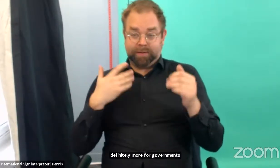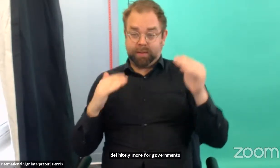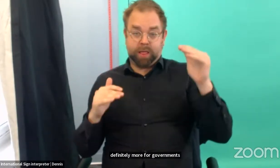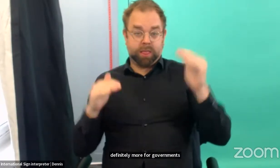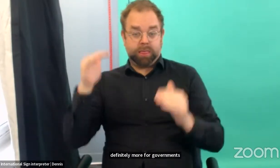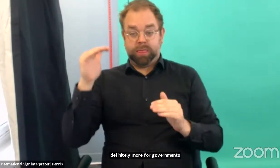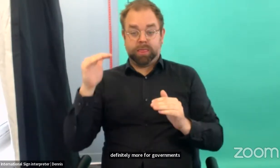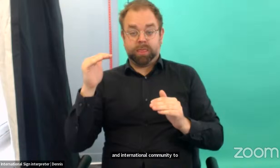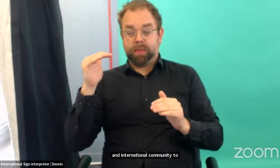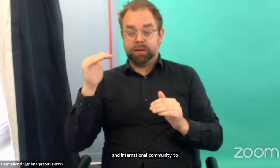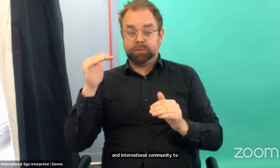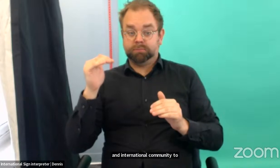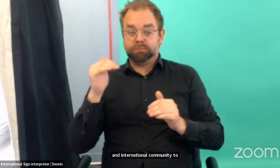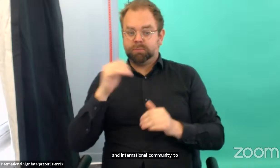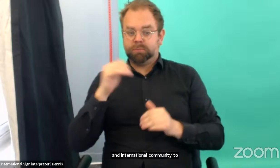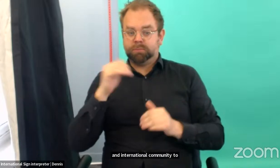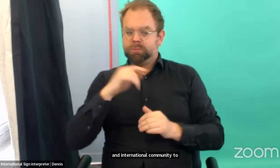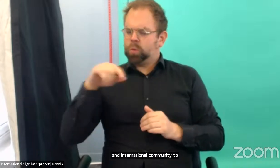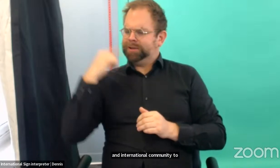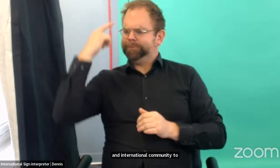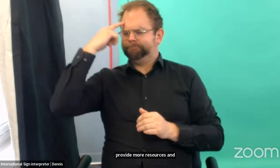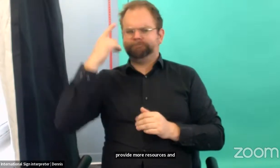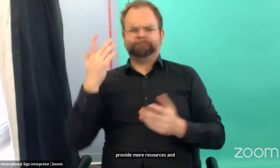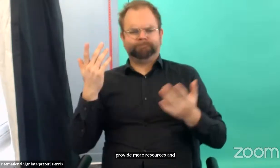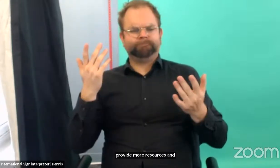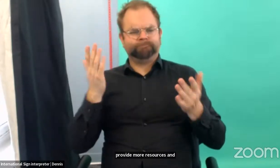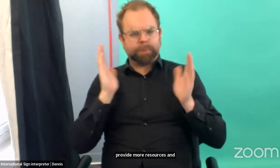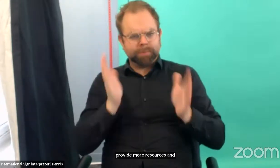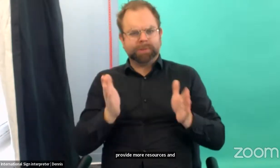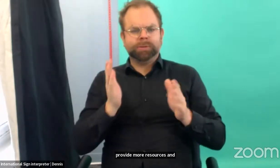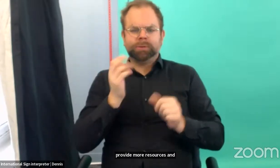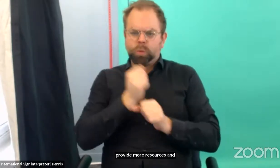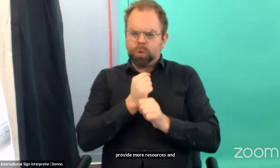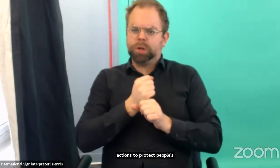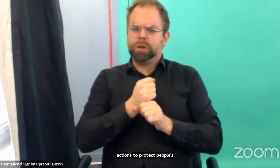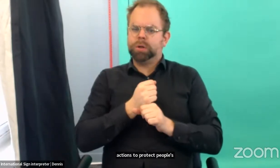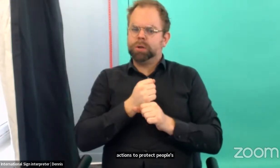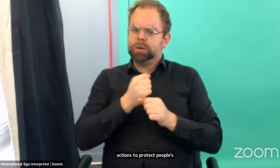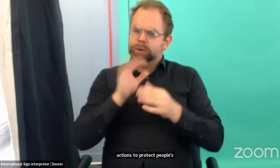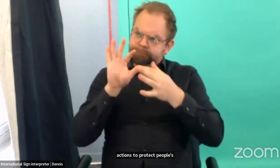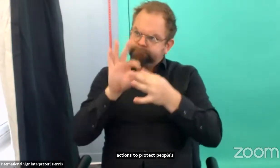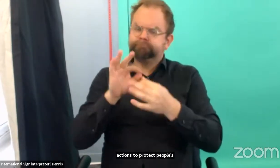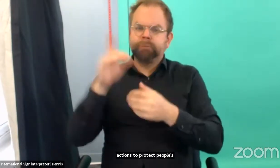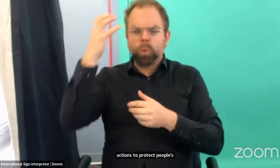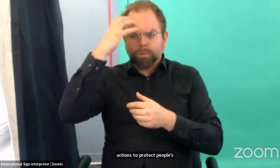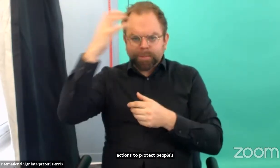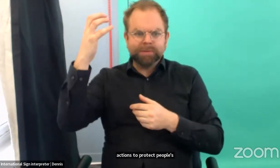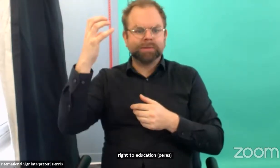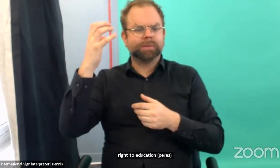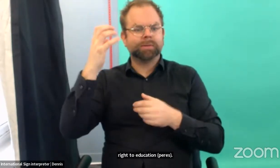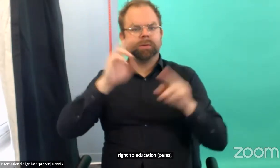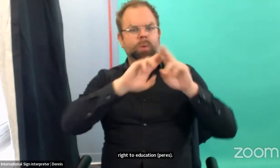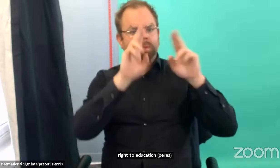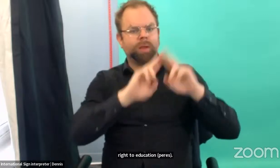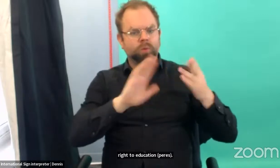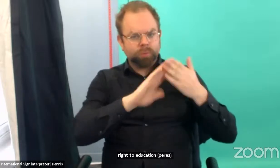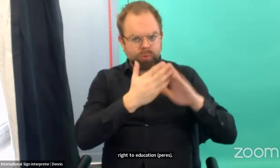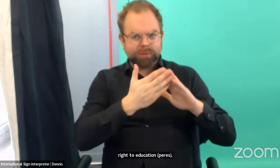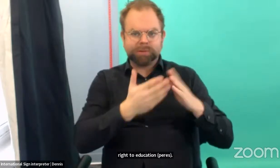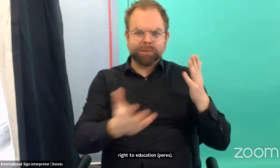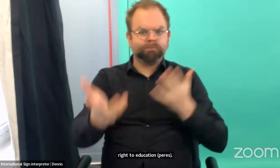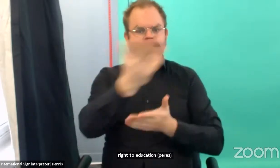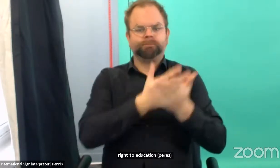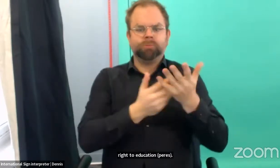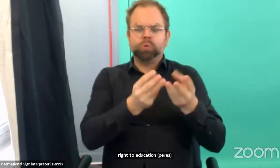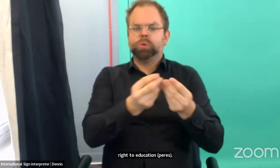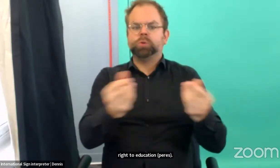and actions to protect people's right to education. Now, the next panel will unpack the disability inclusive education call to